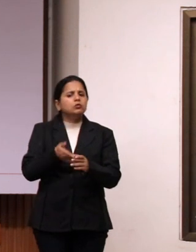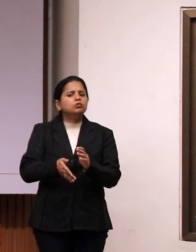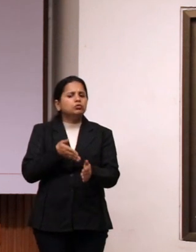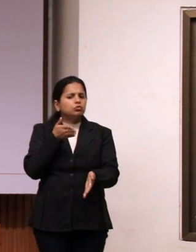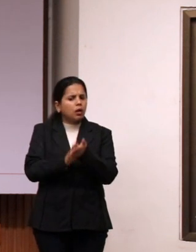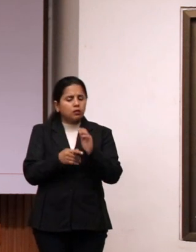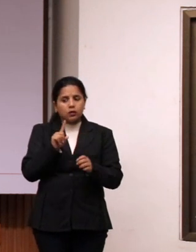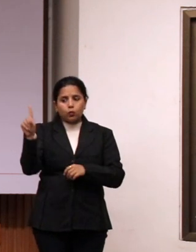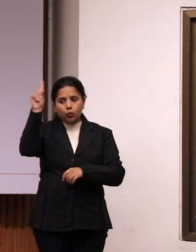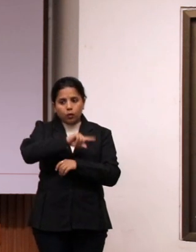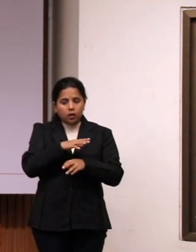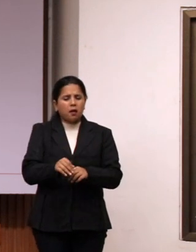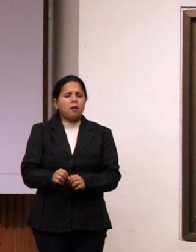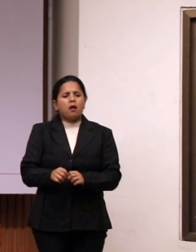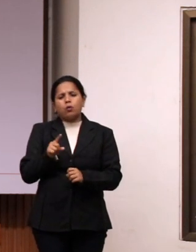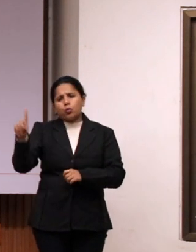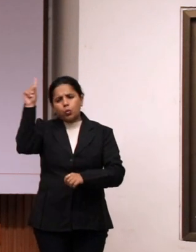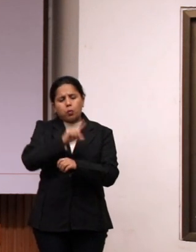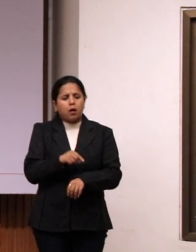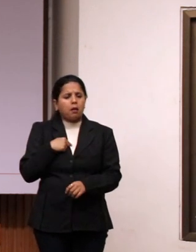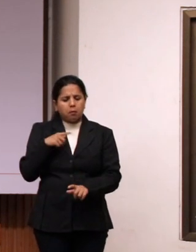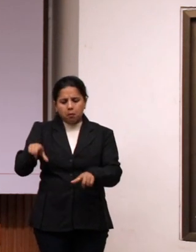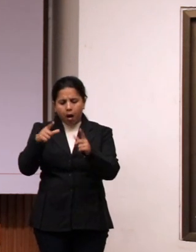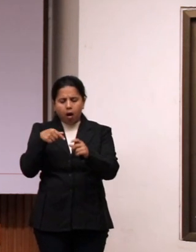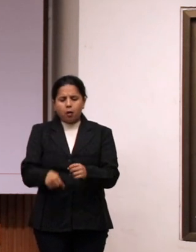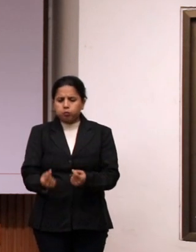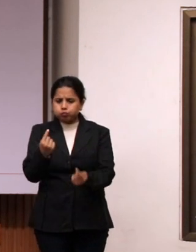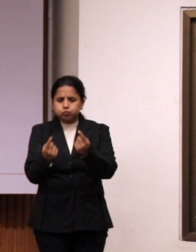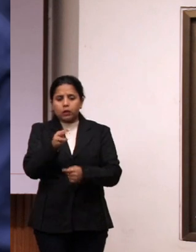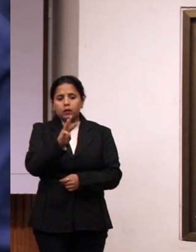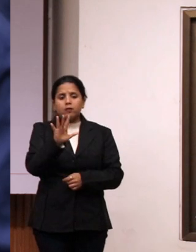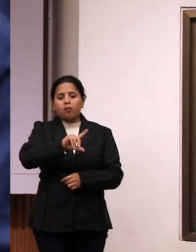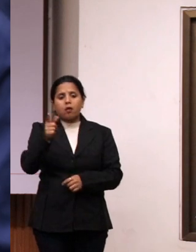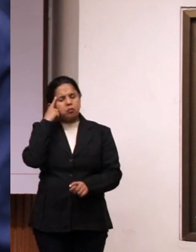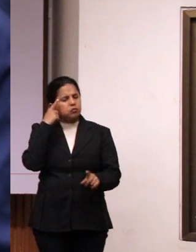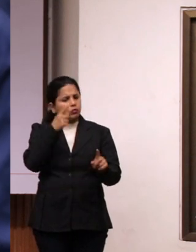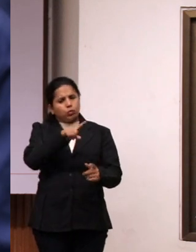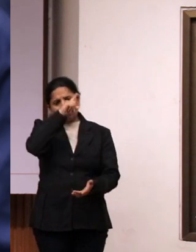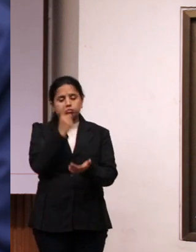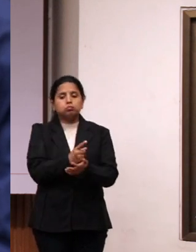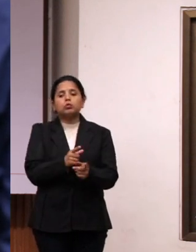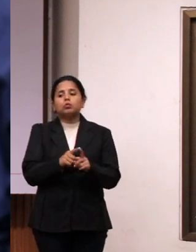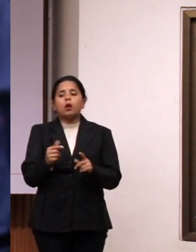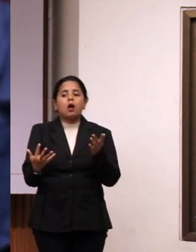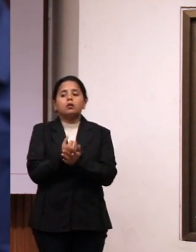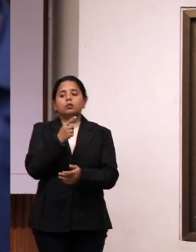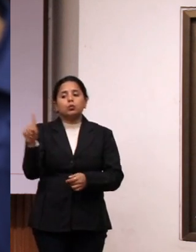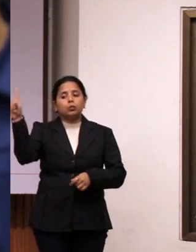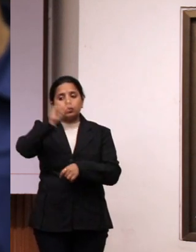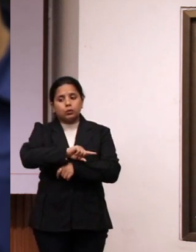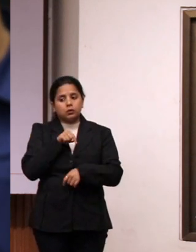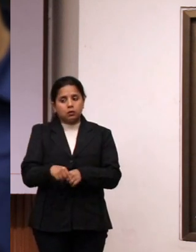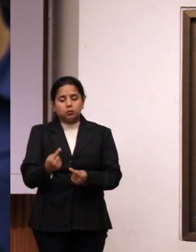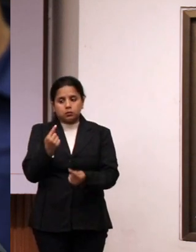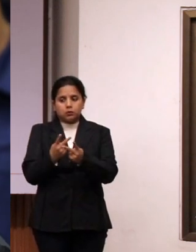day or bulk plantations in a single day, 35 lakh targets, bulk targets to be achieved in a single